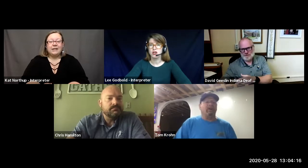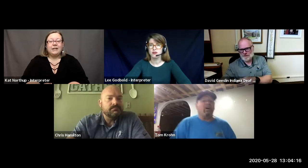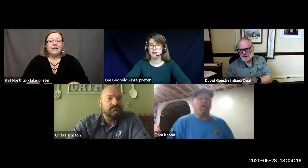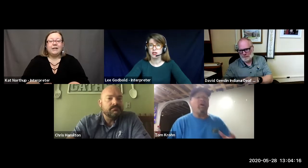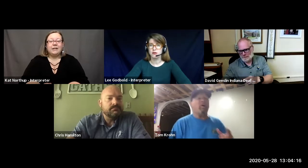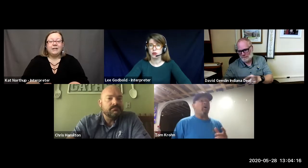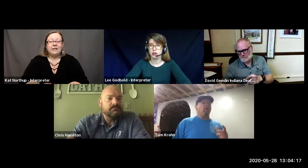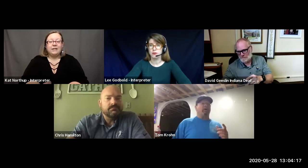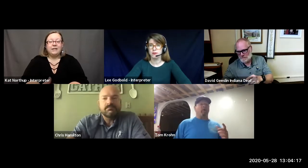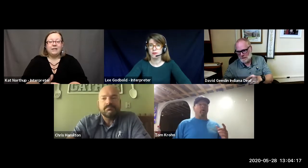off your video for you.